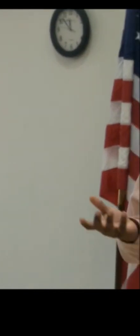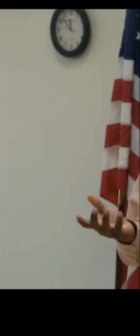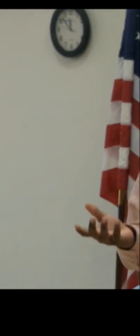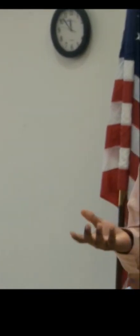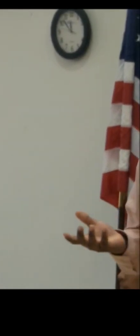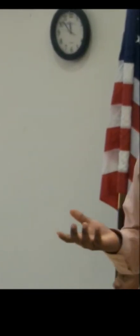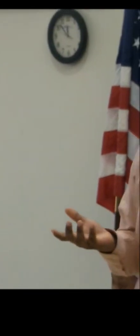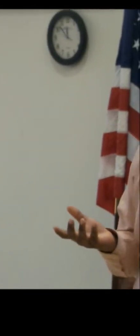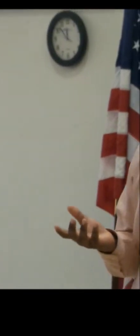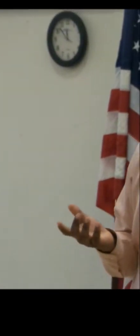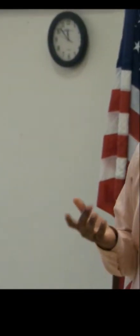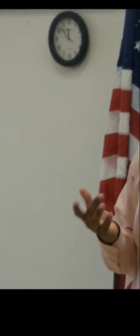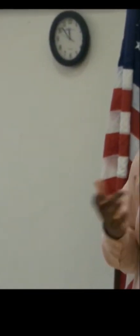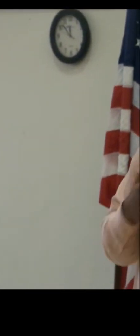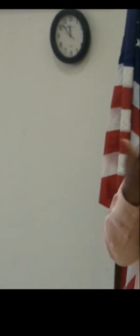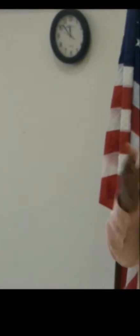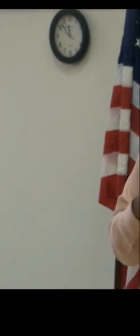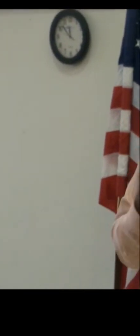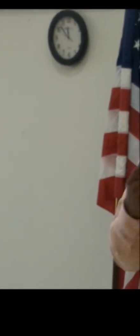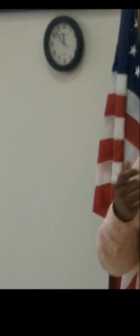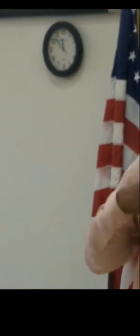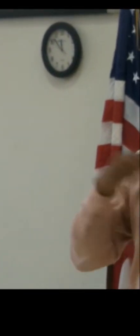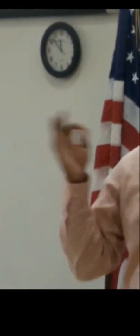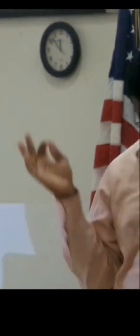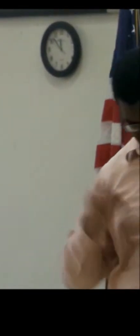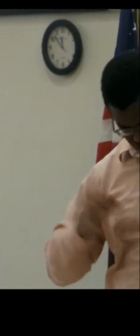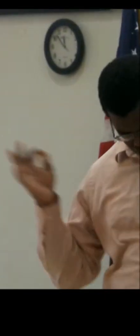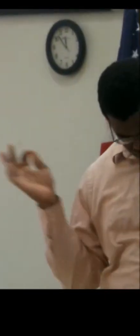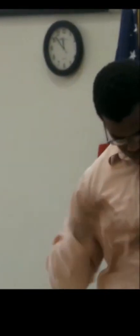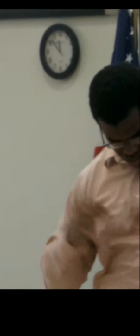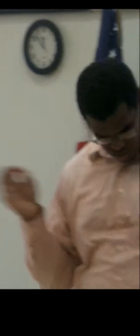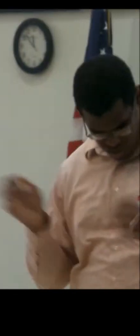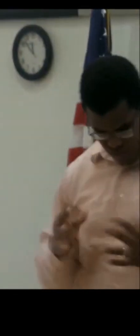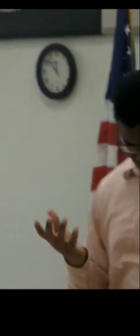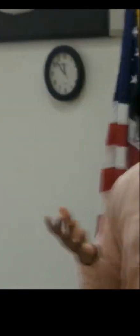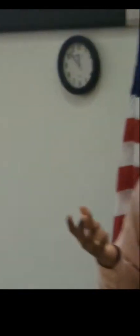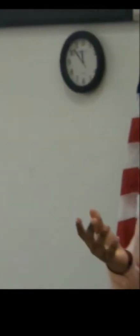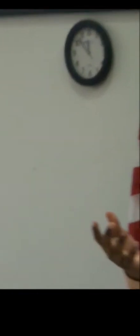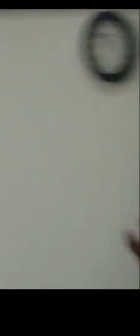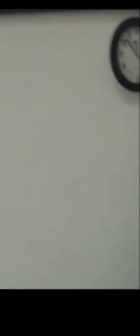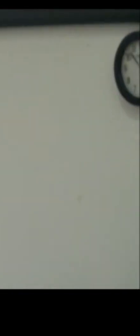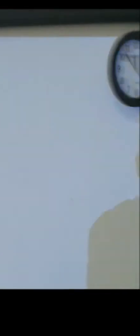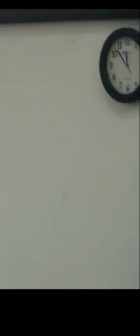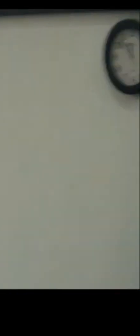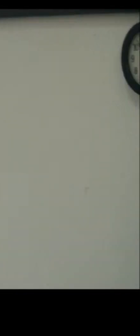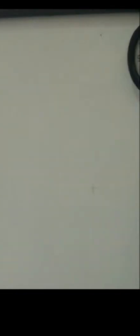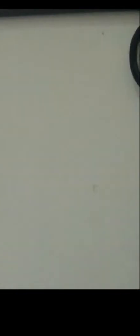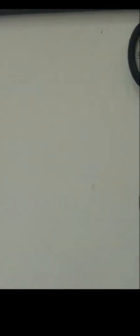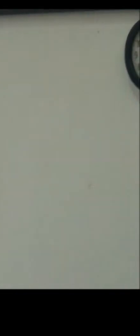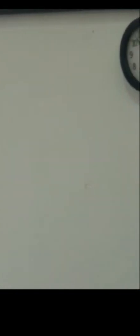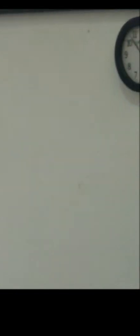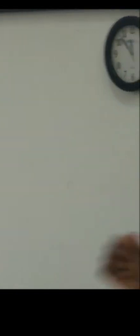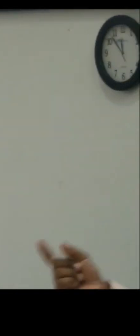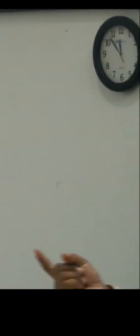Times when you wondered whether you were worth it? Times when you felt no one